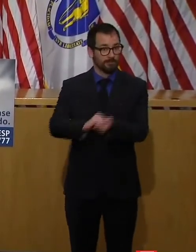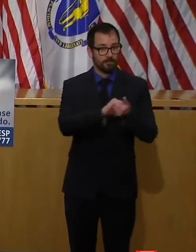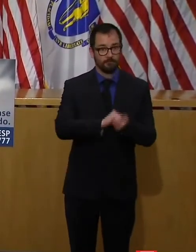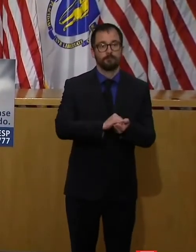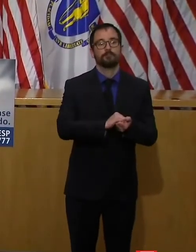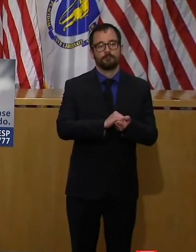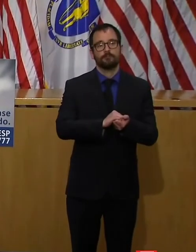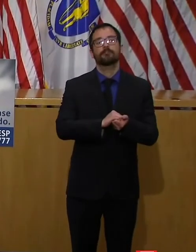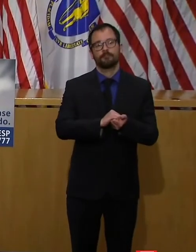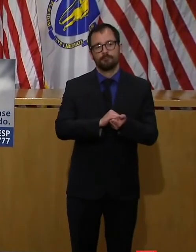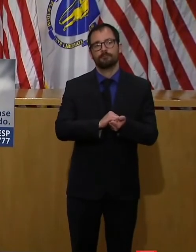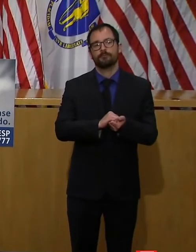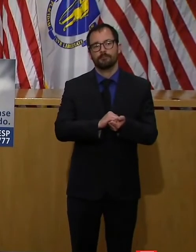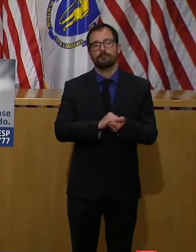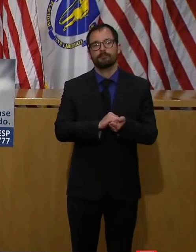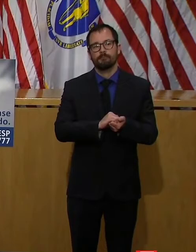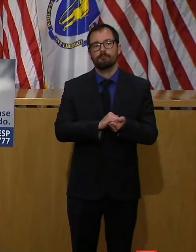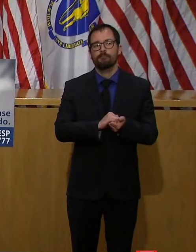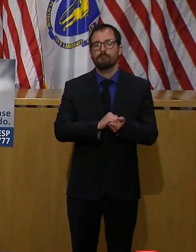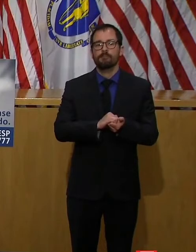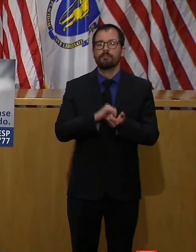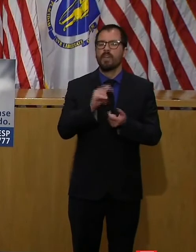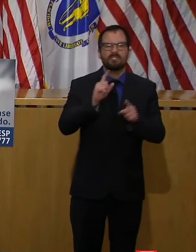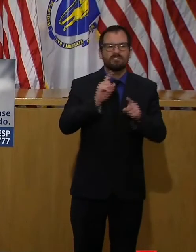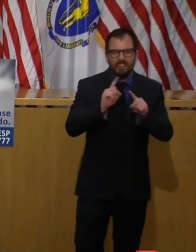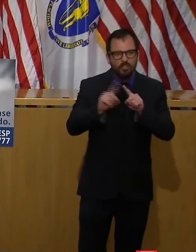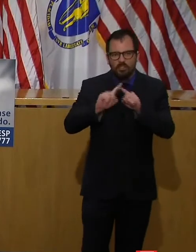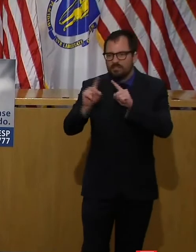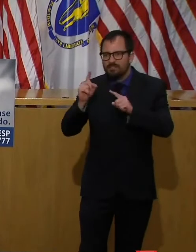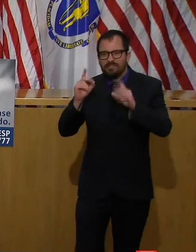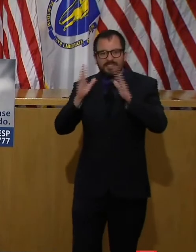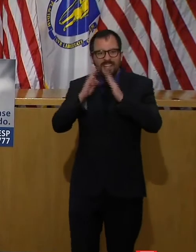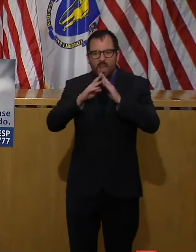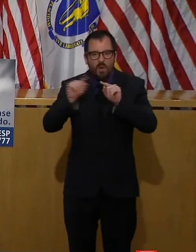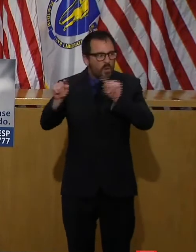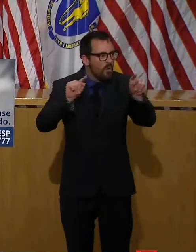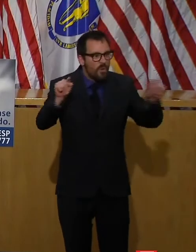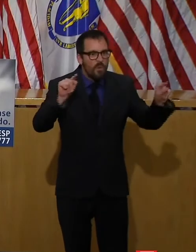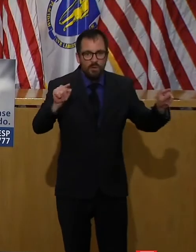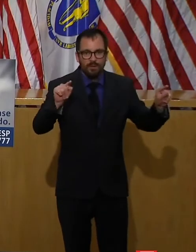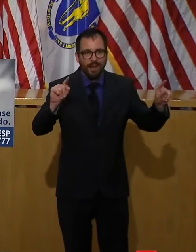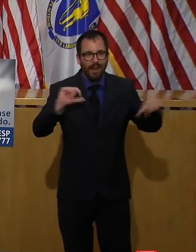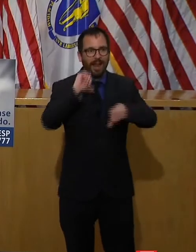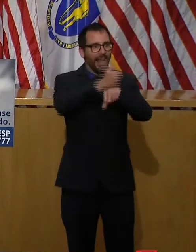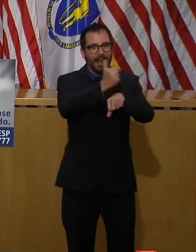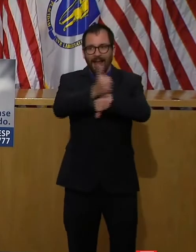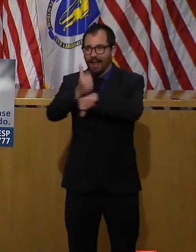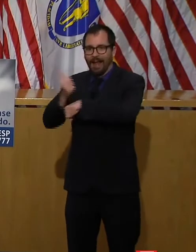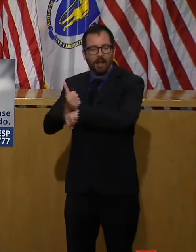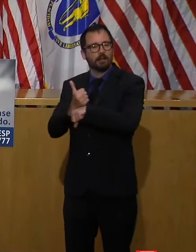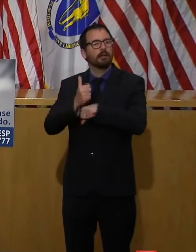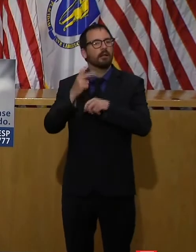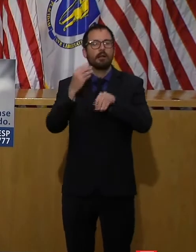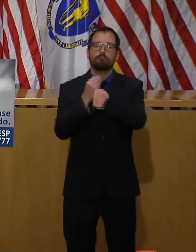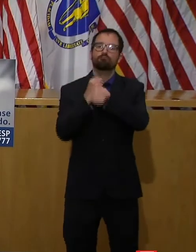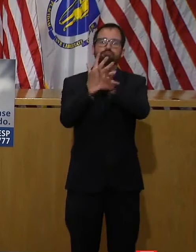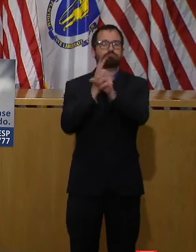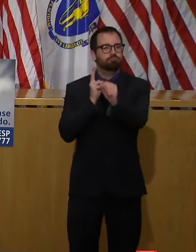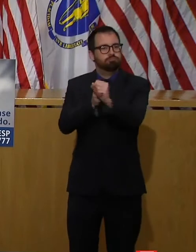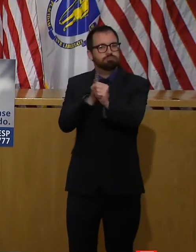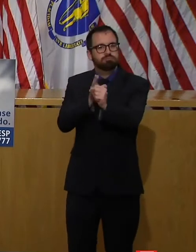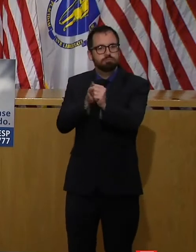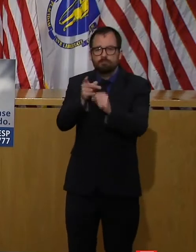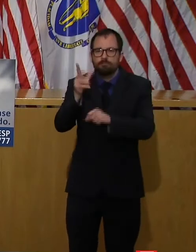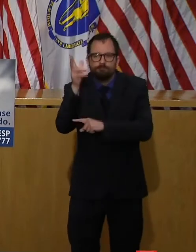in Brockton. The town halls are aired on local radio stations in languages important to the communities. They're held in Portuguese,